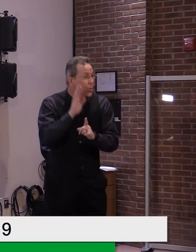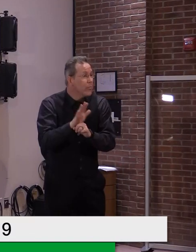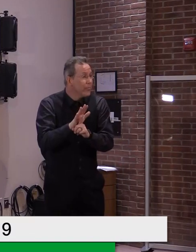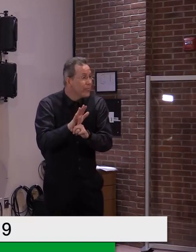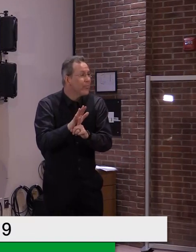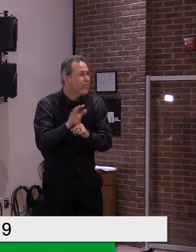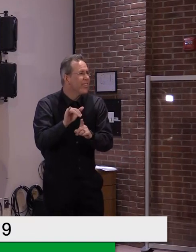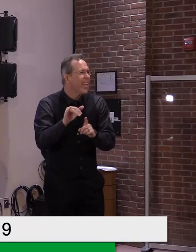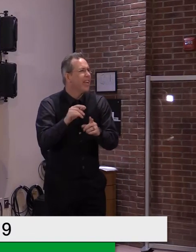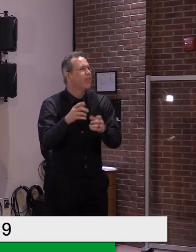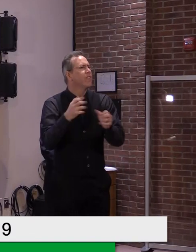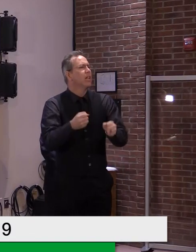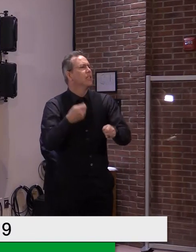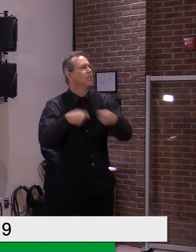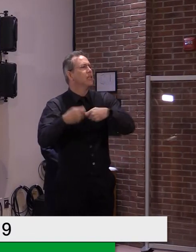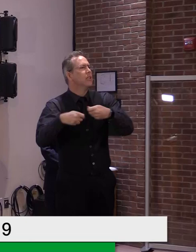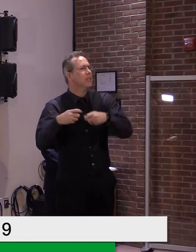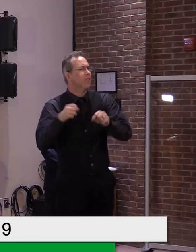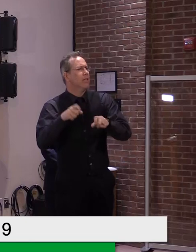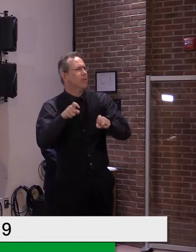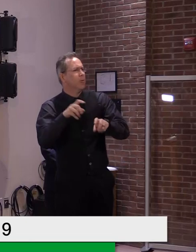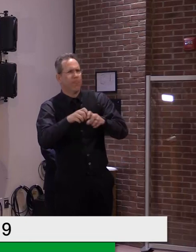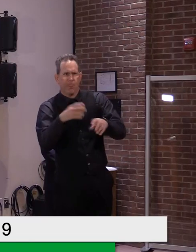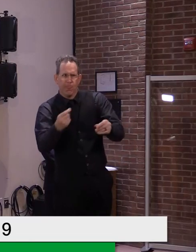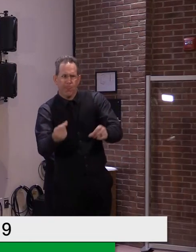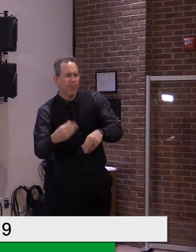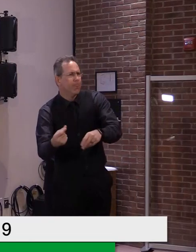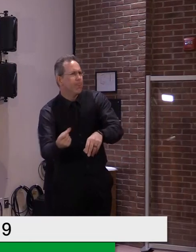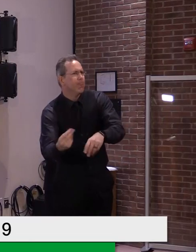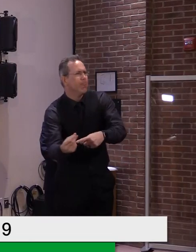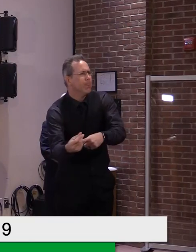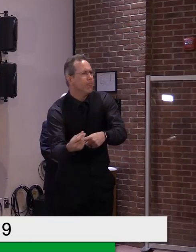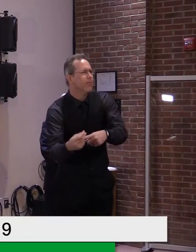outbreak in a vulnerable population.